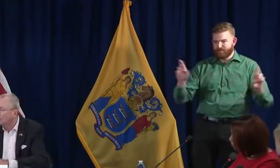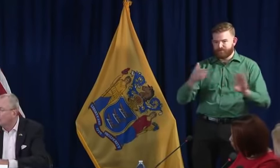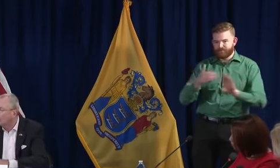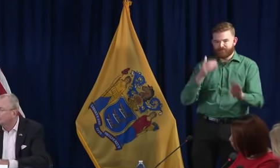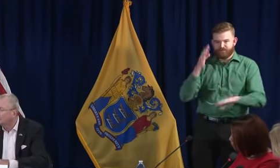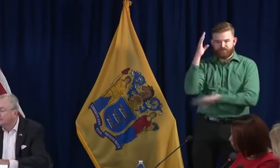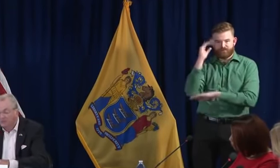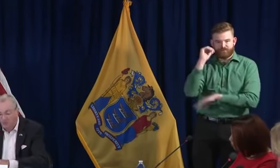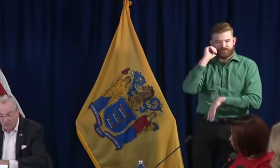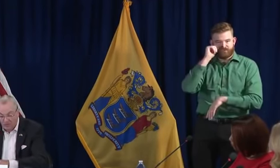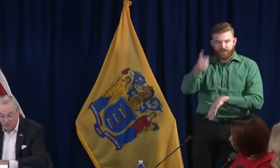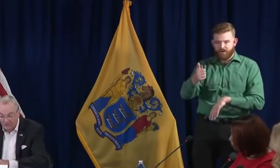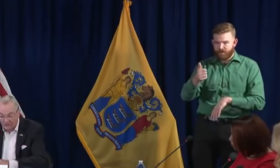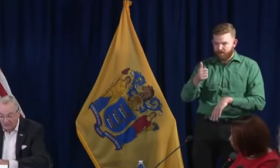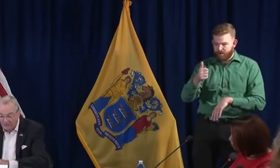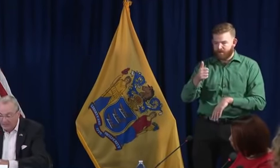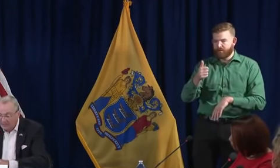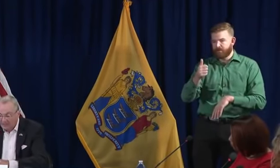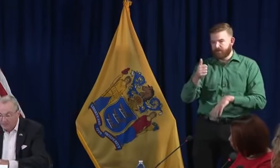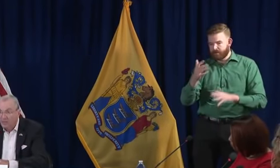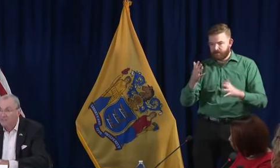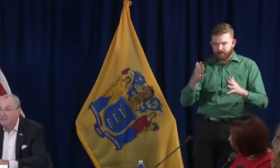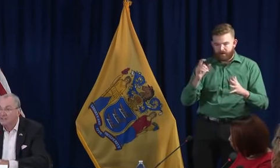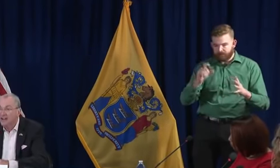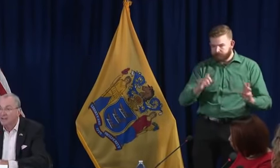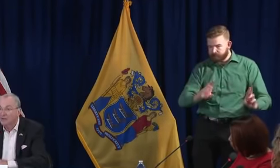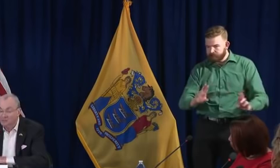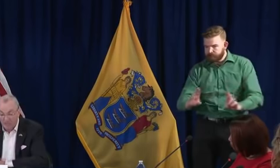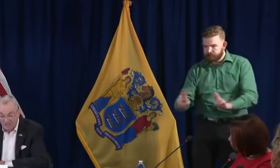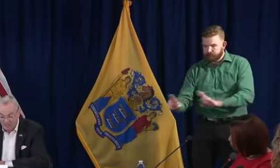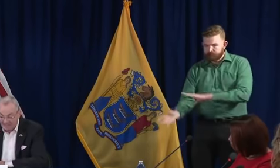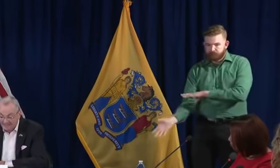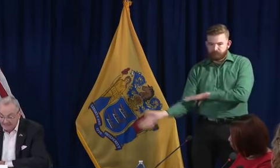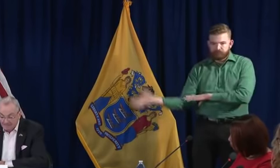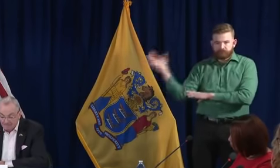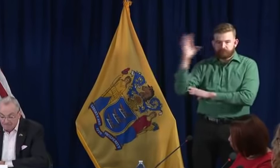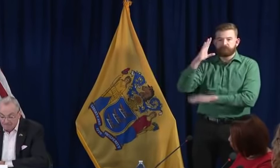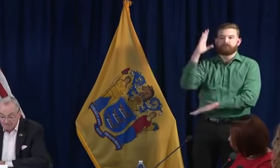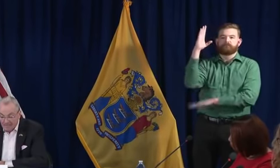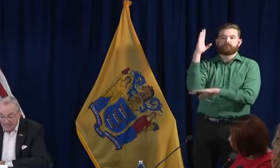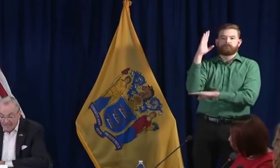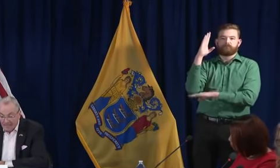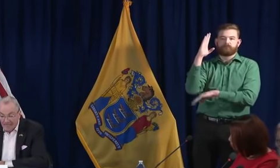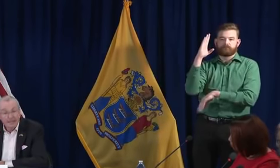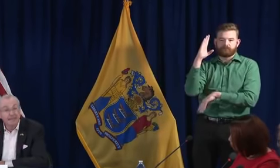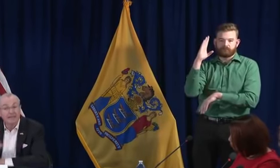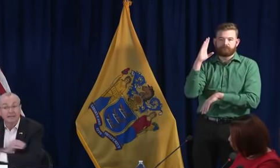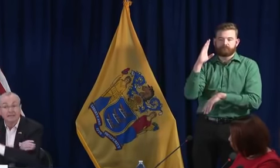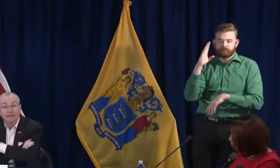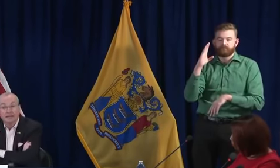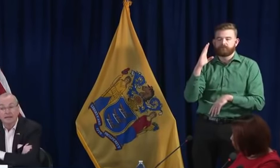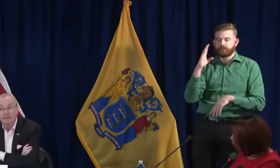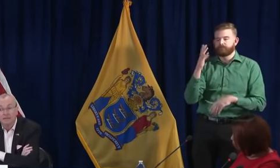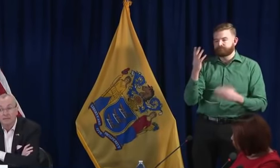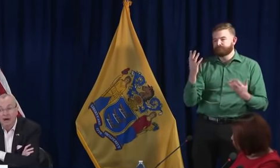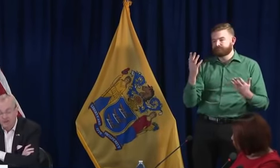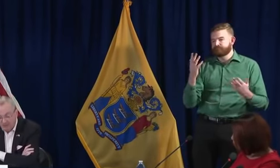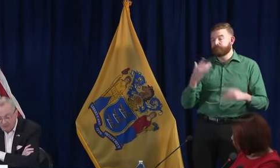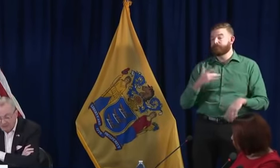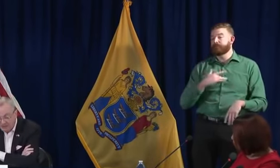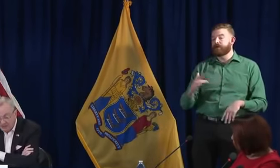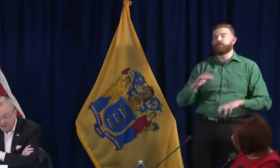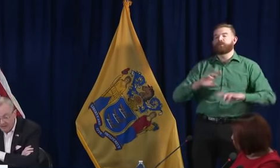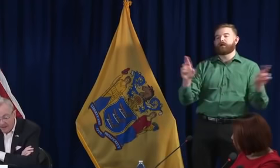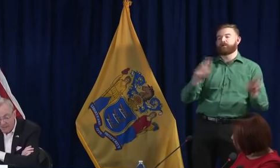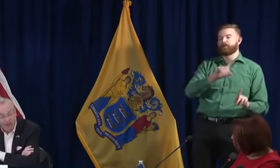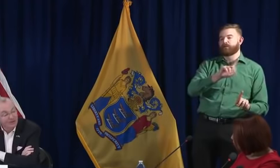fact all the morning, to get to where she wants, so we can be as accurate as possible. And again, I'm honored to